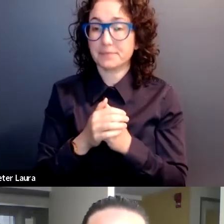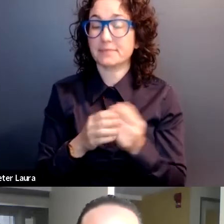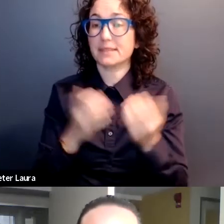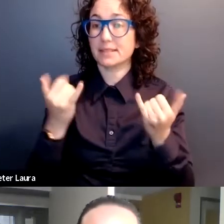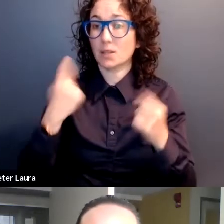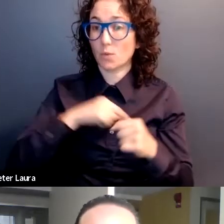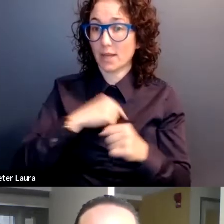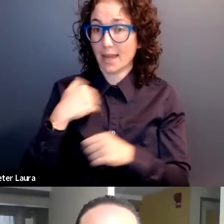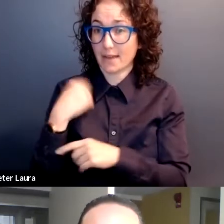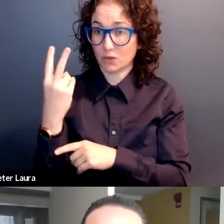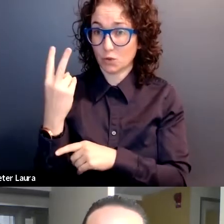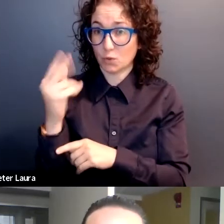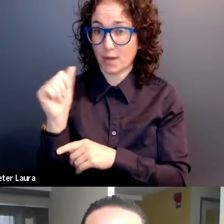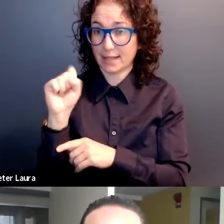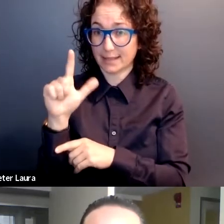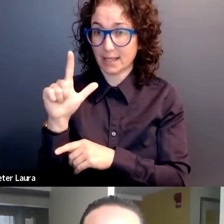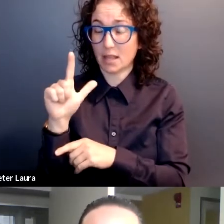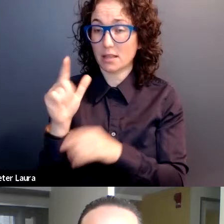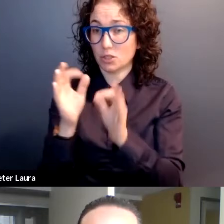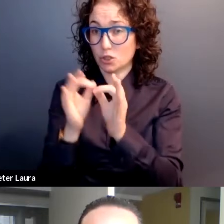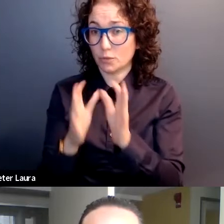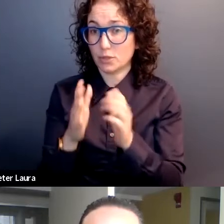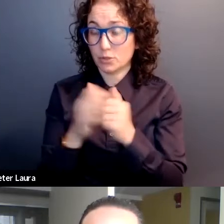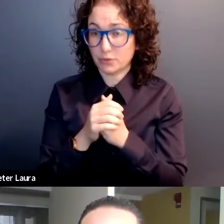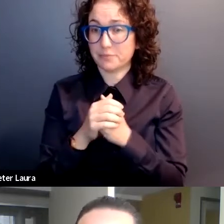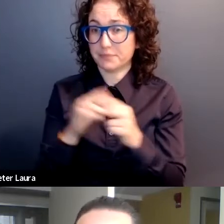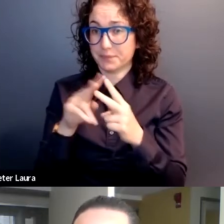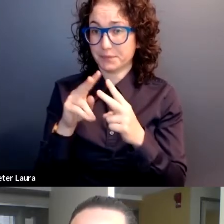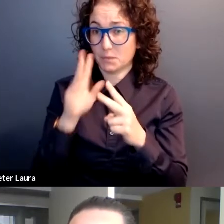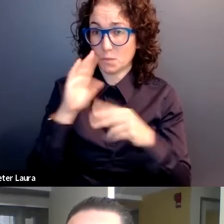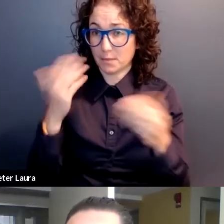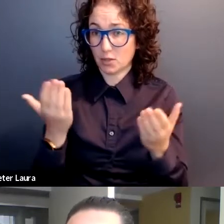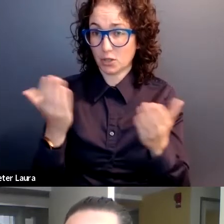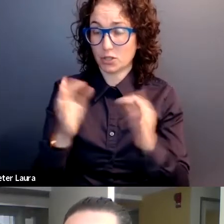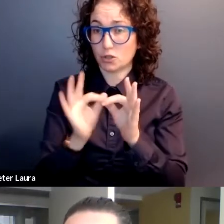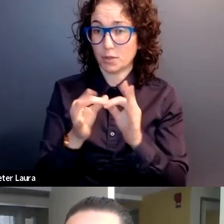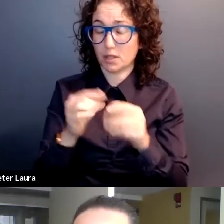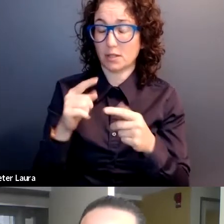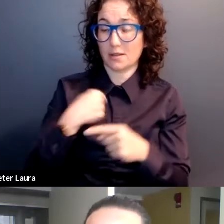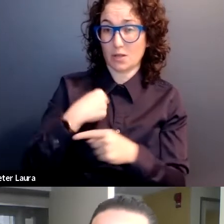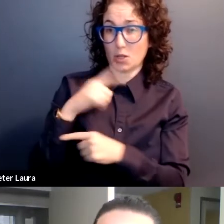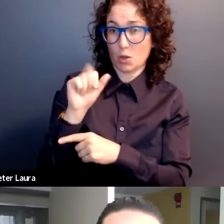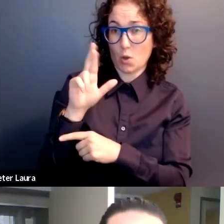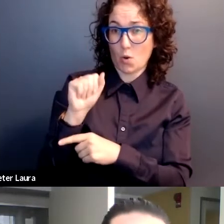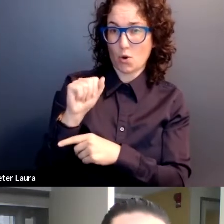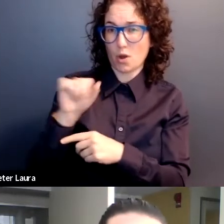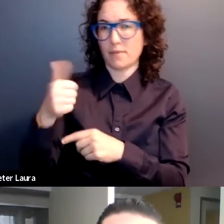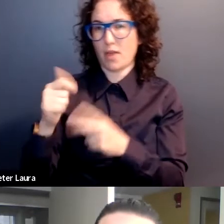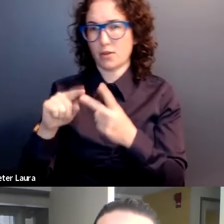today by two ASL sign language interpreters, Laura and Daniel.